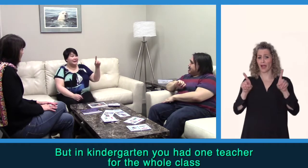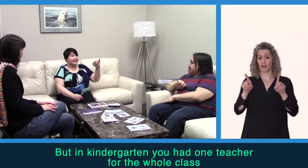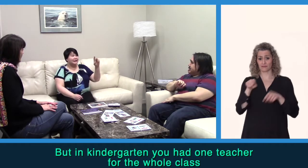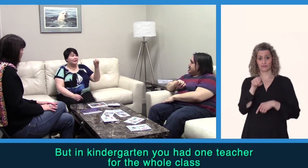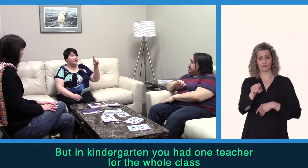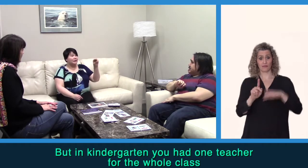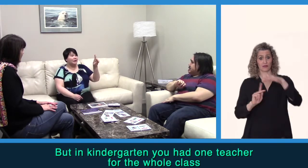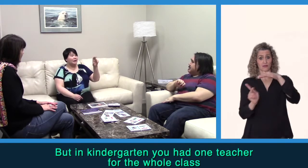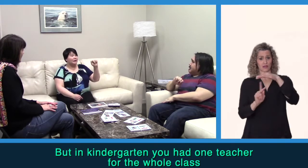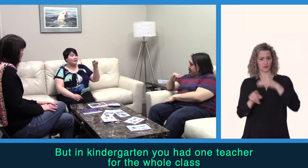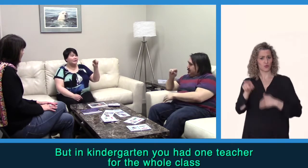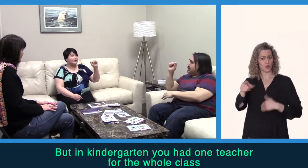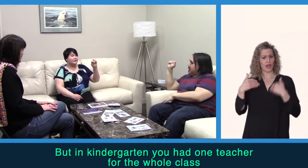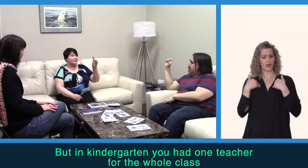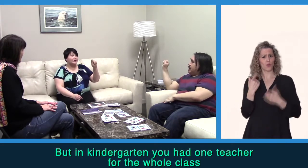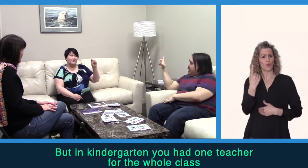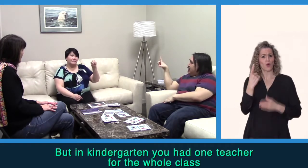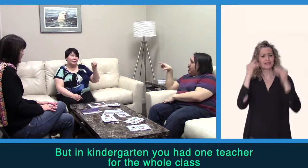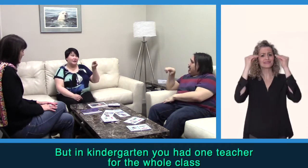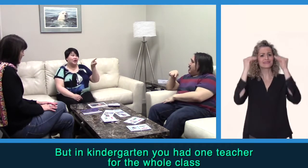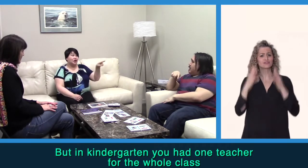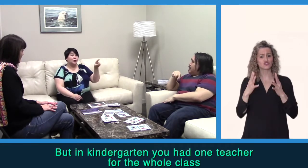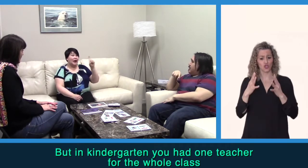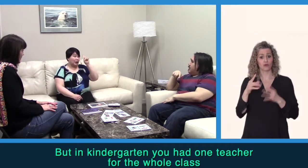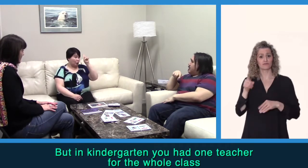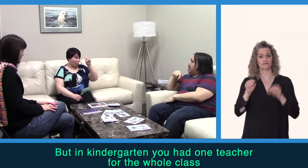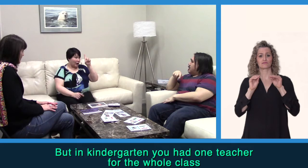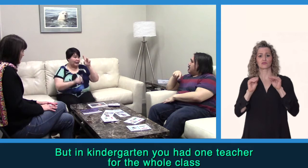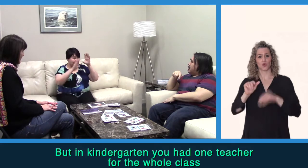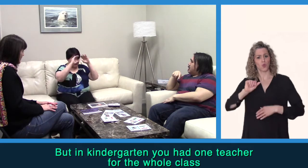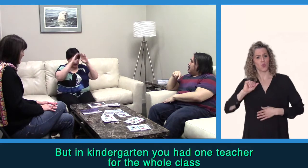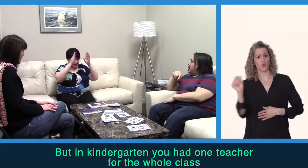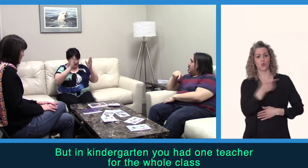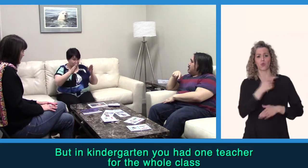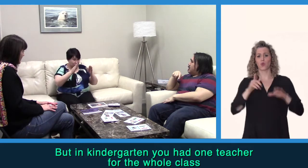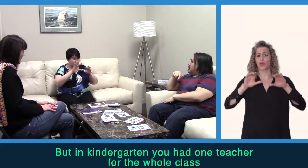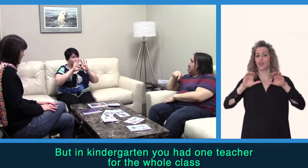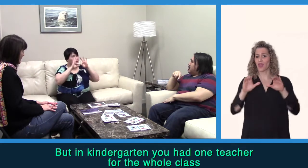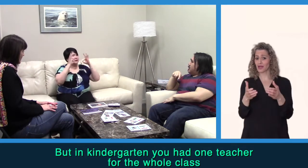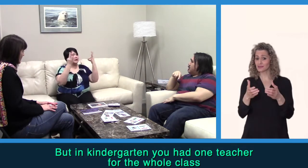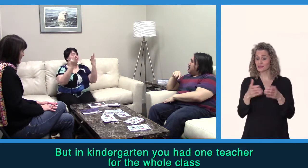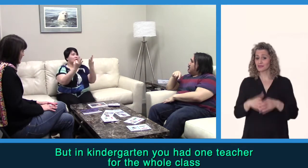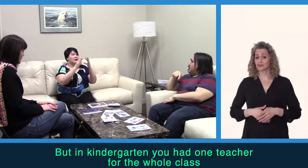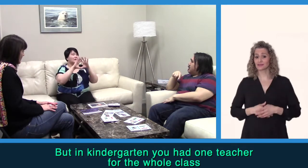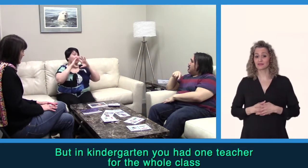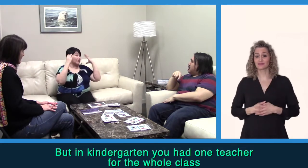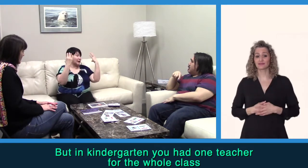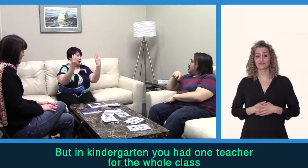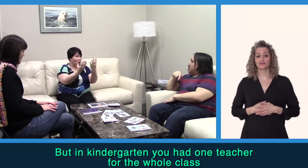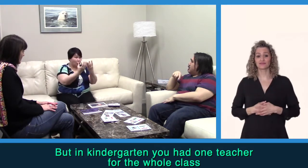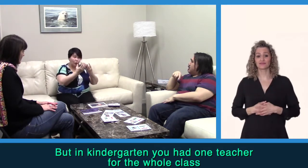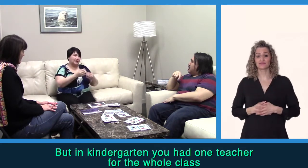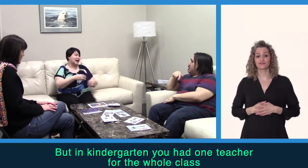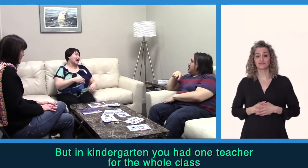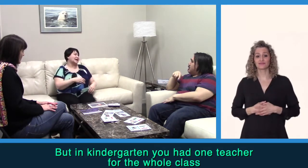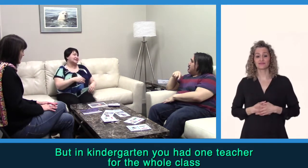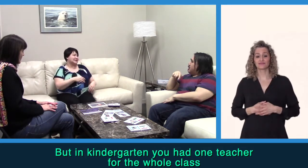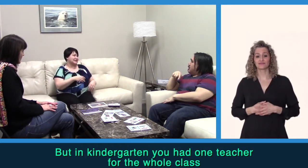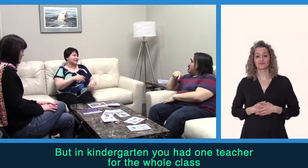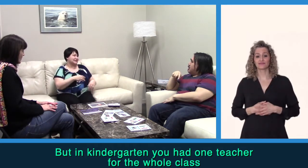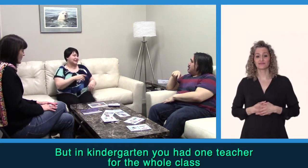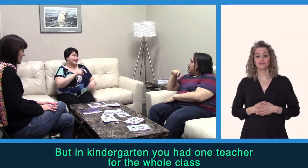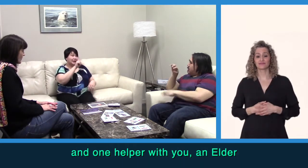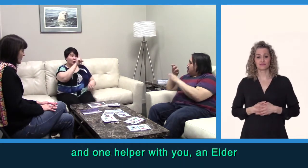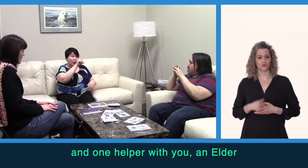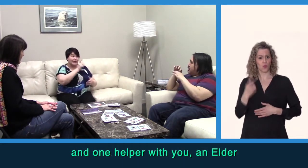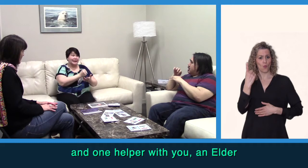But in kindergarten, you had one teacher for the whole